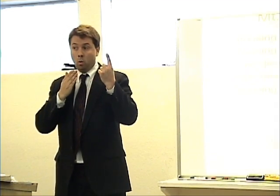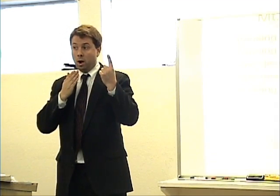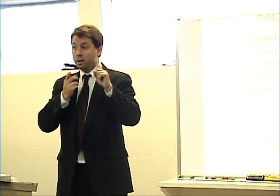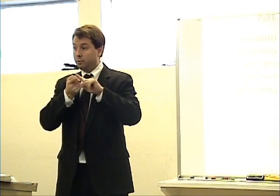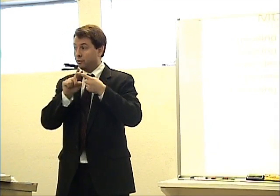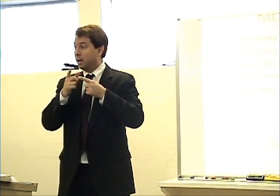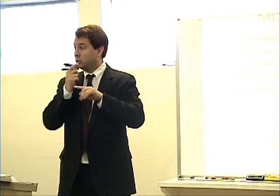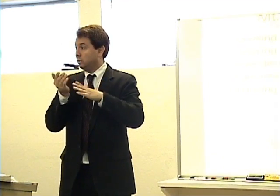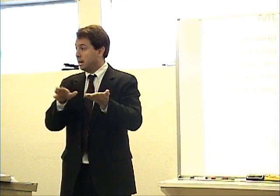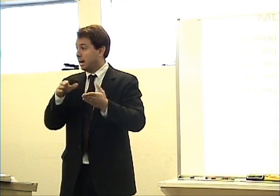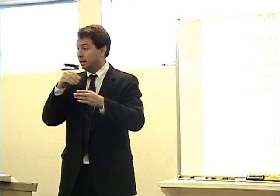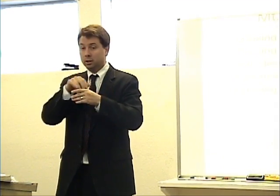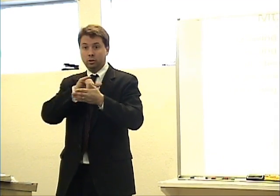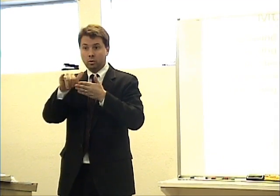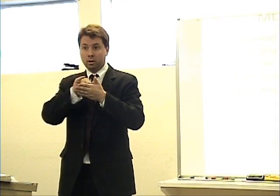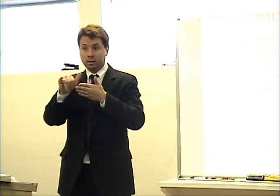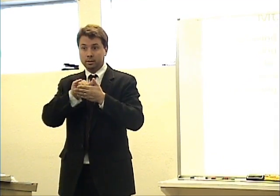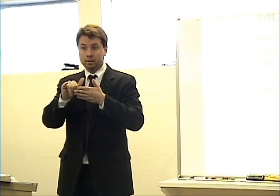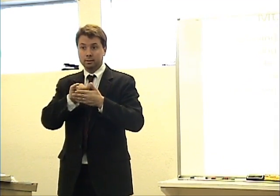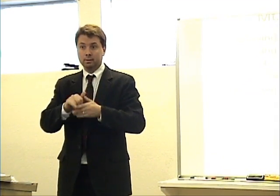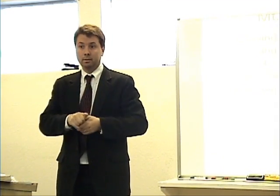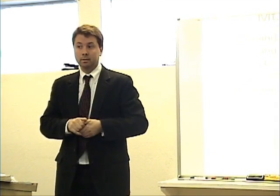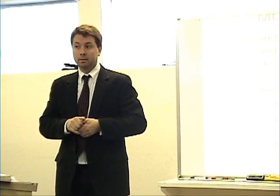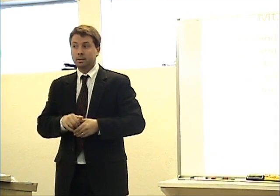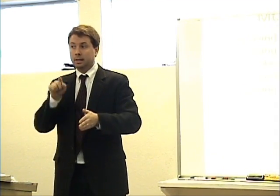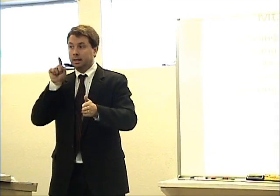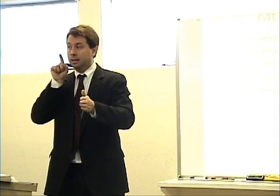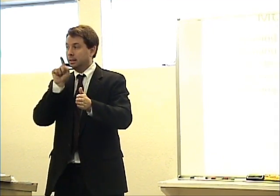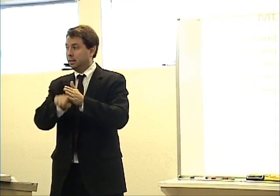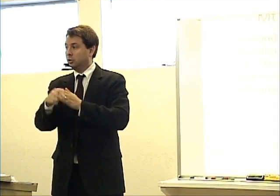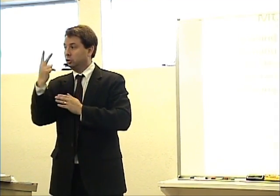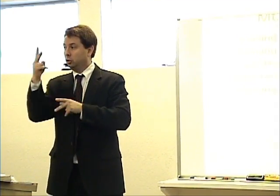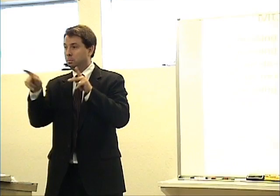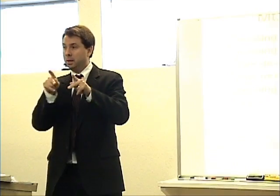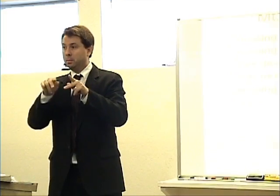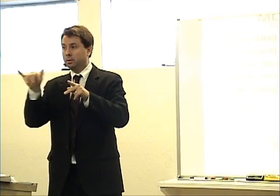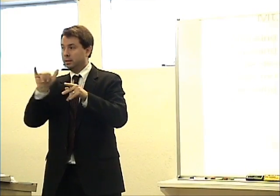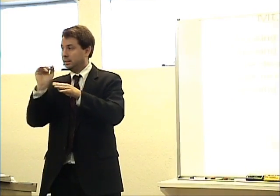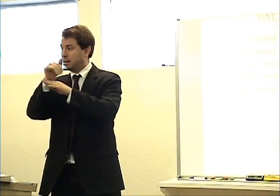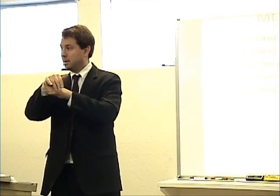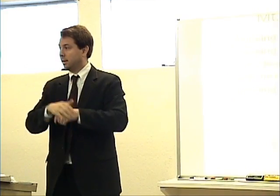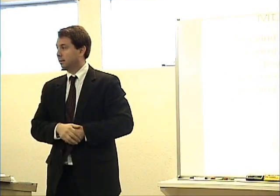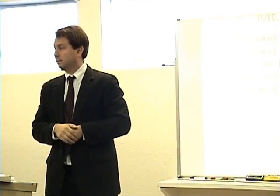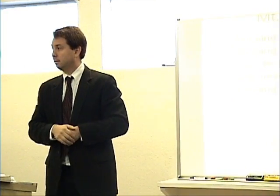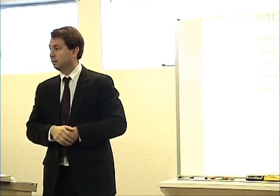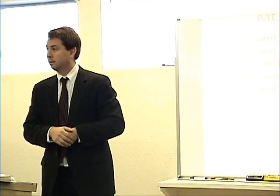One of the friends who died in New York killed two people in the same way.